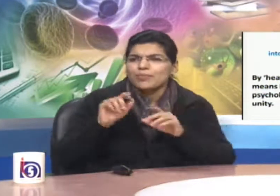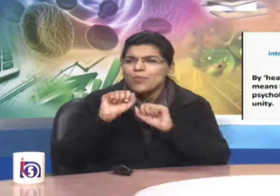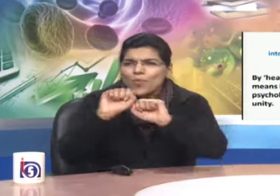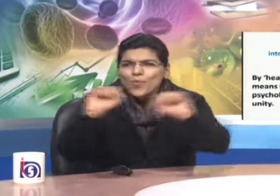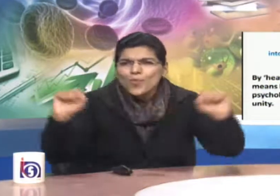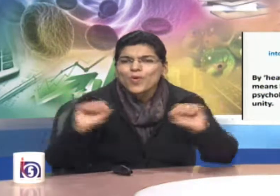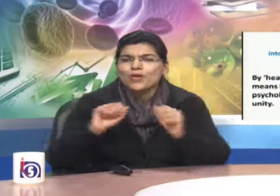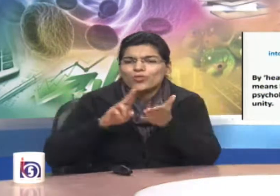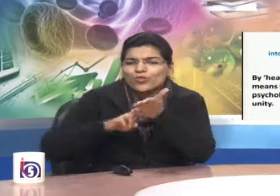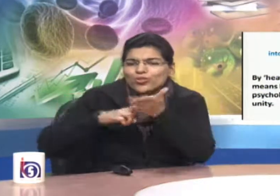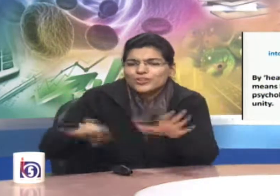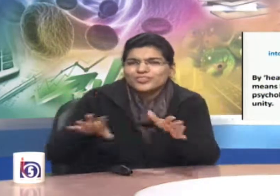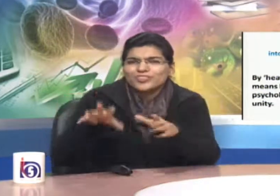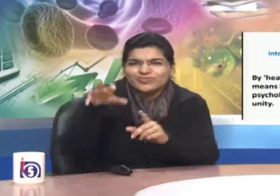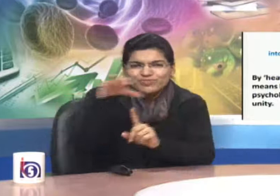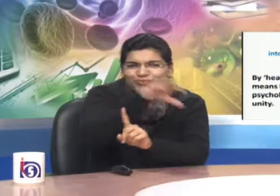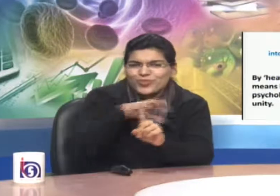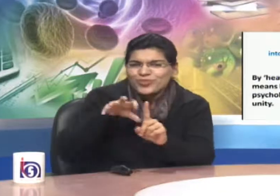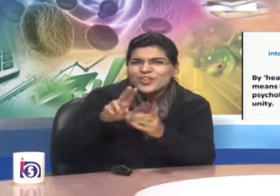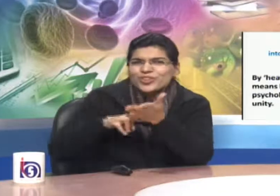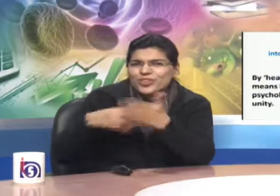irrespective of different cultures.